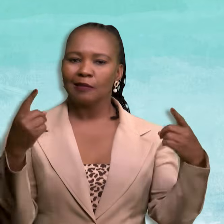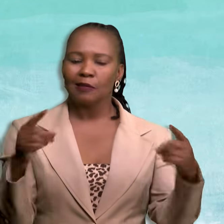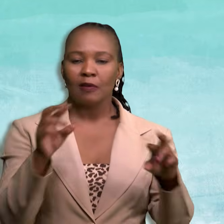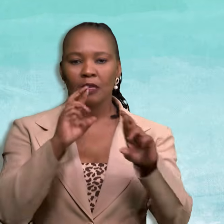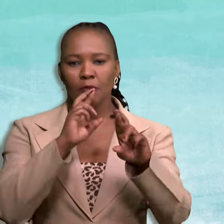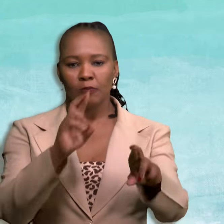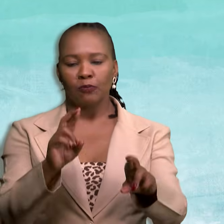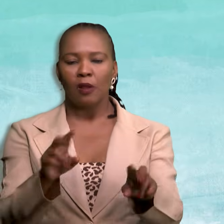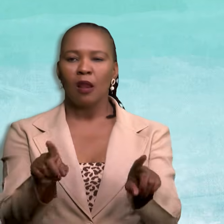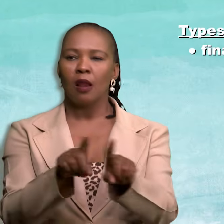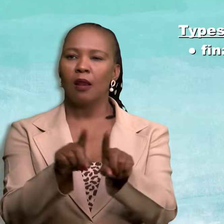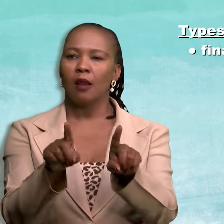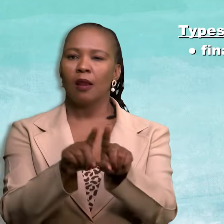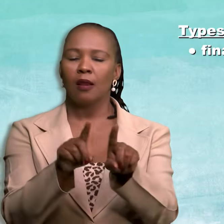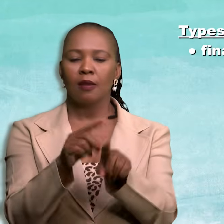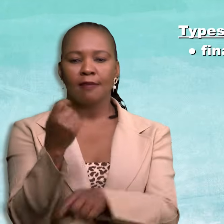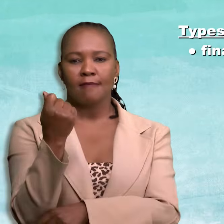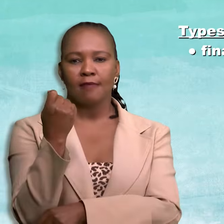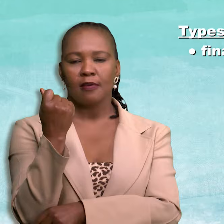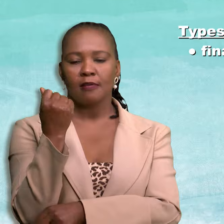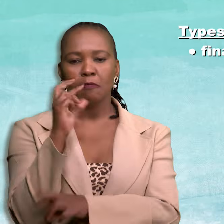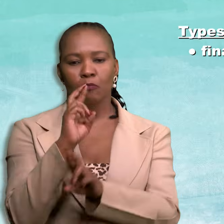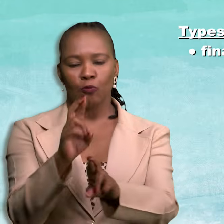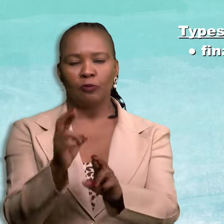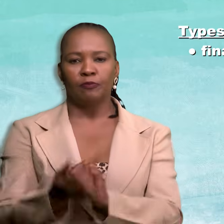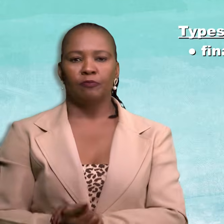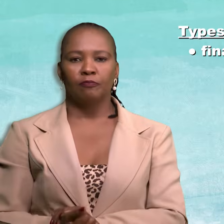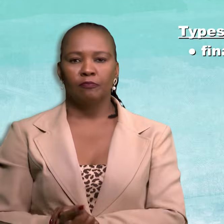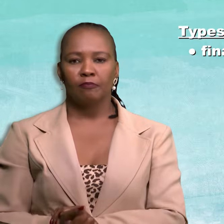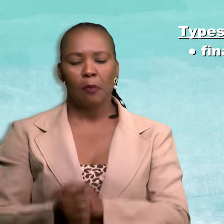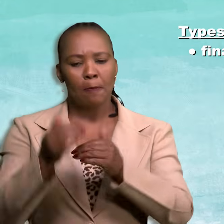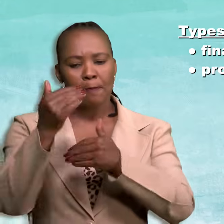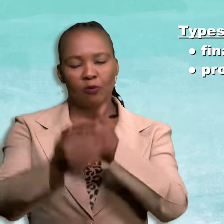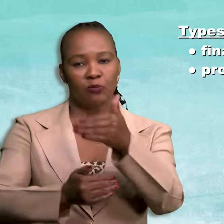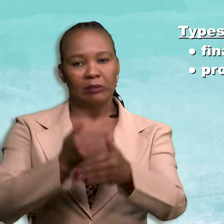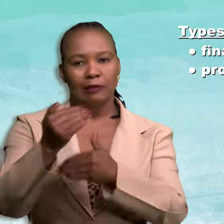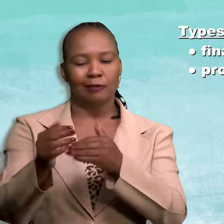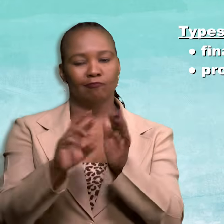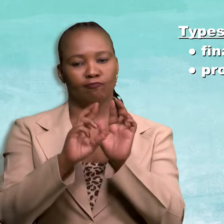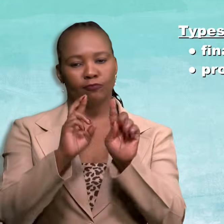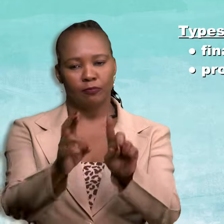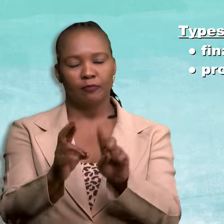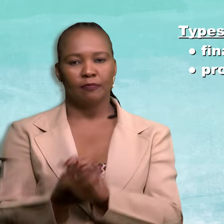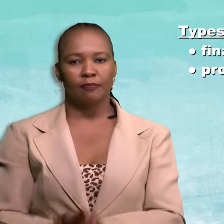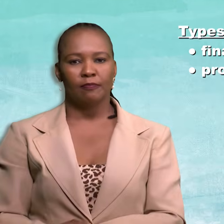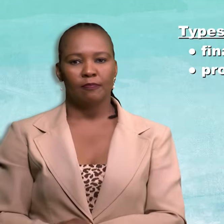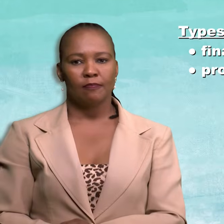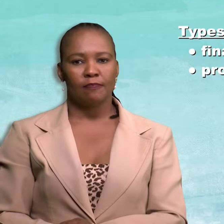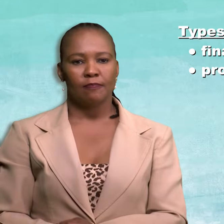There are various types of reports, such as a financial report, a progress